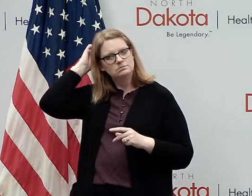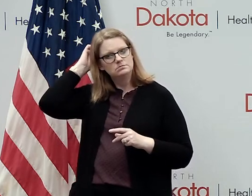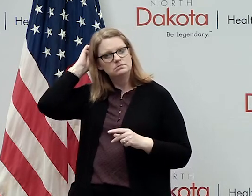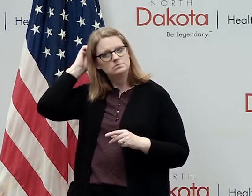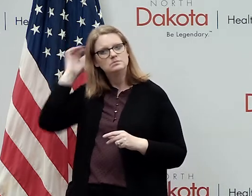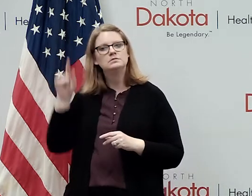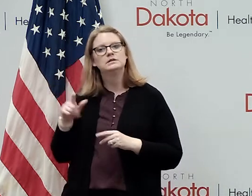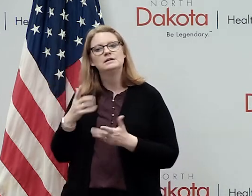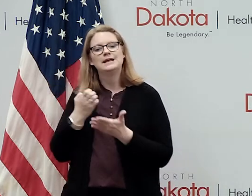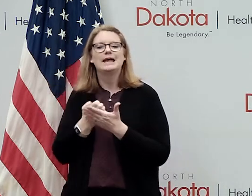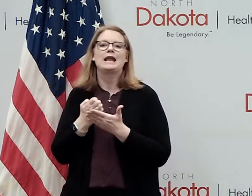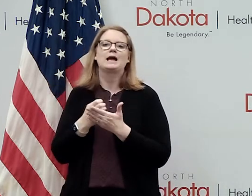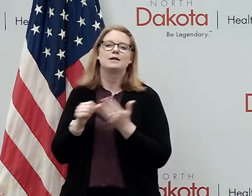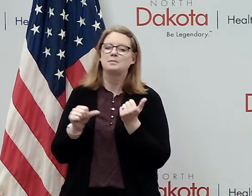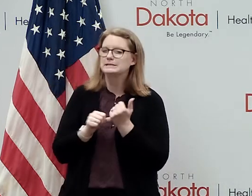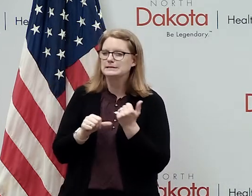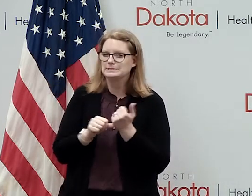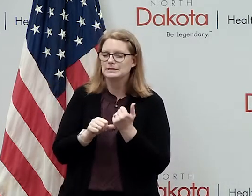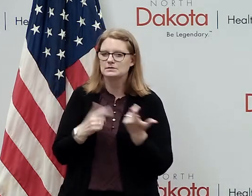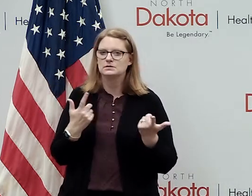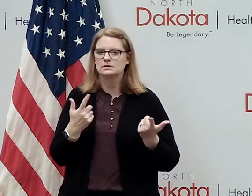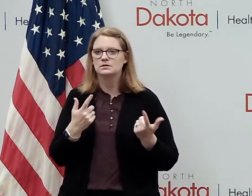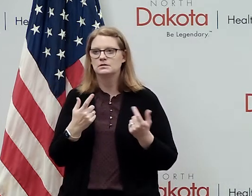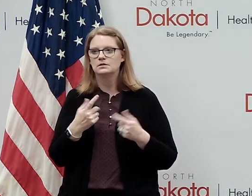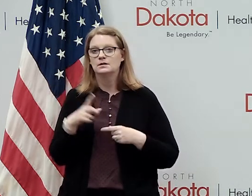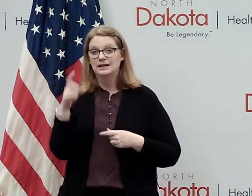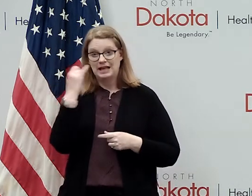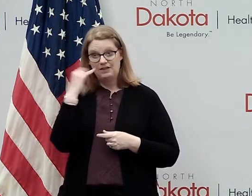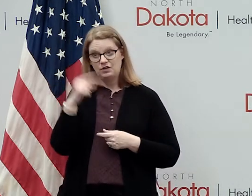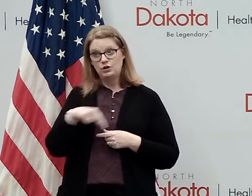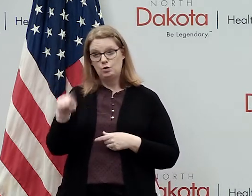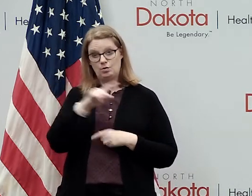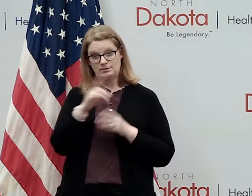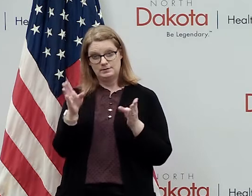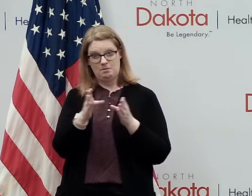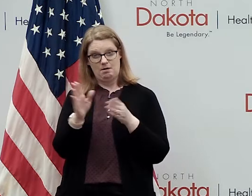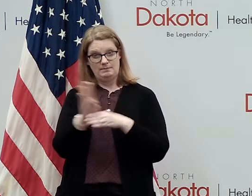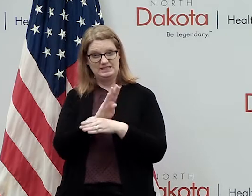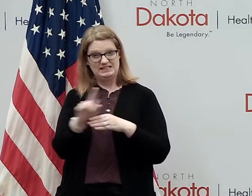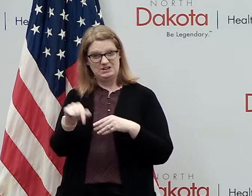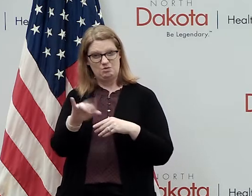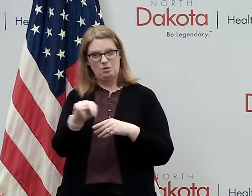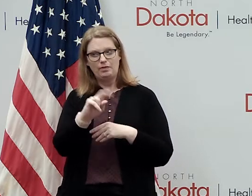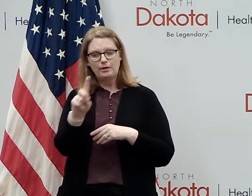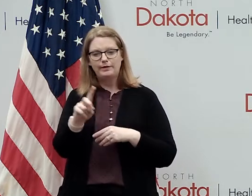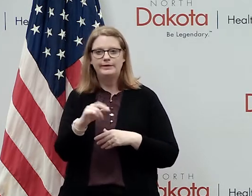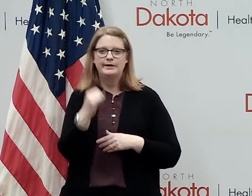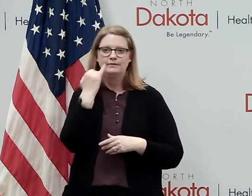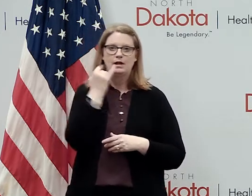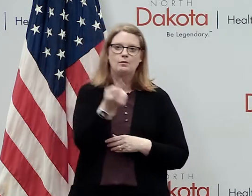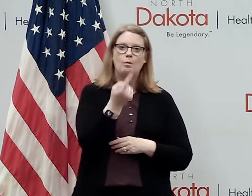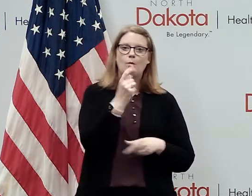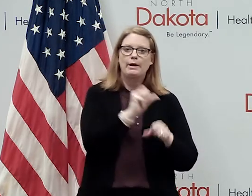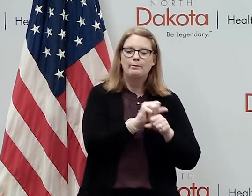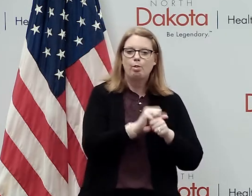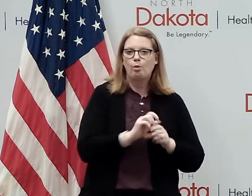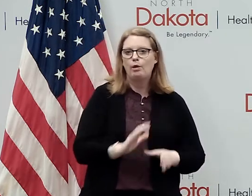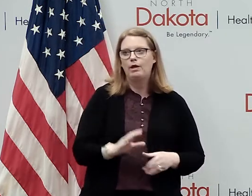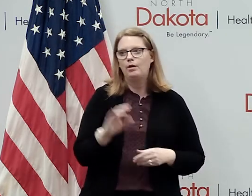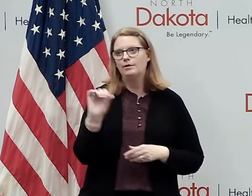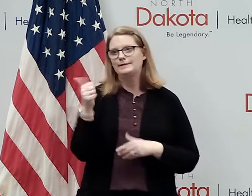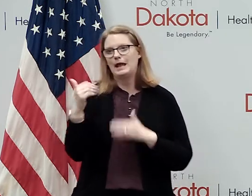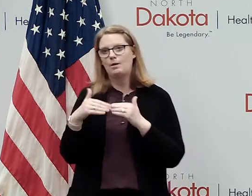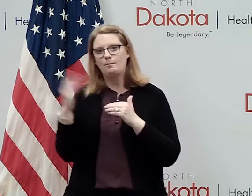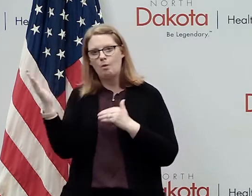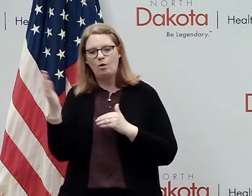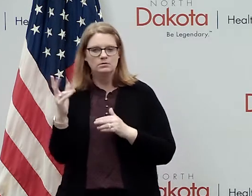of economic assistance. So if you're out there, if you're a small business in North Dakota, whether you've got 1 employee or 10 or more,